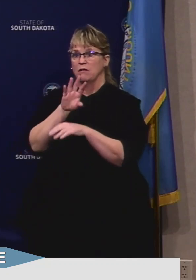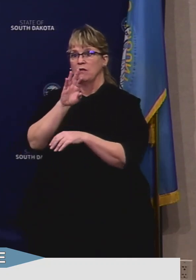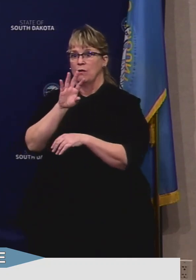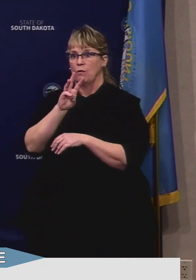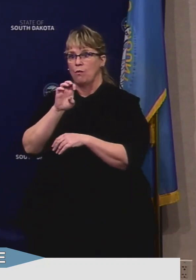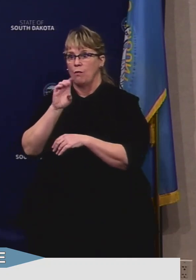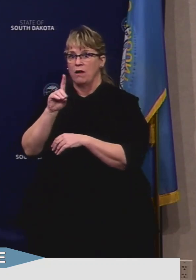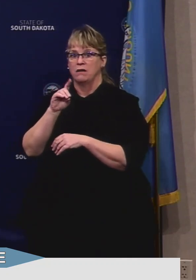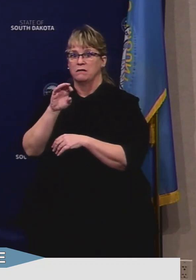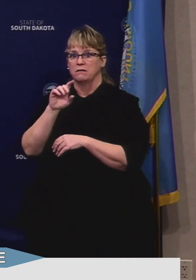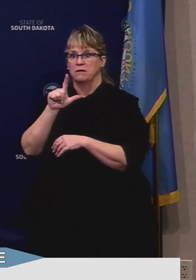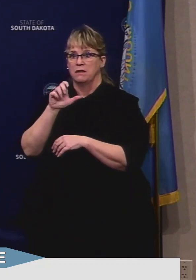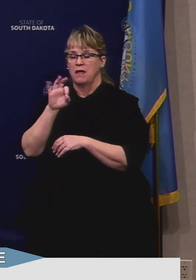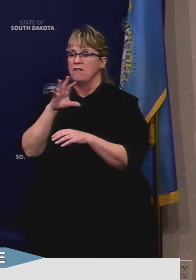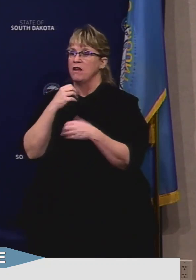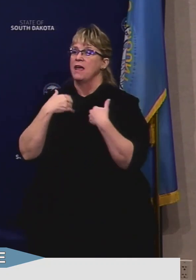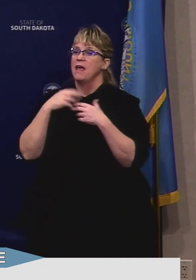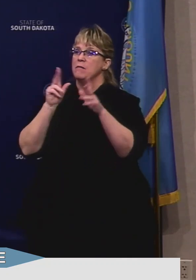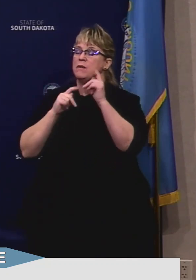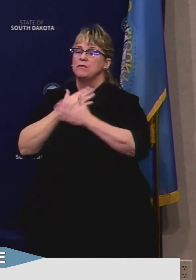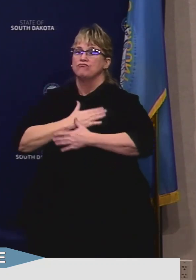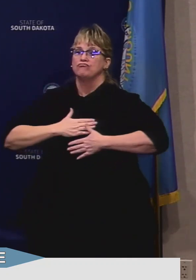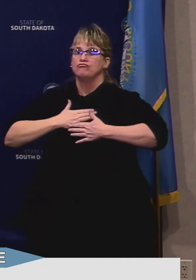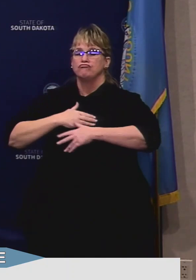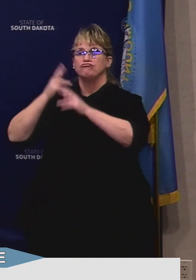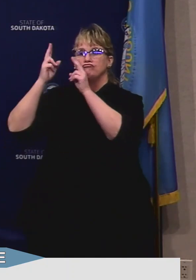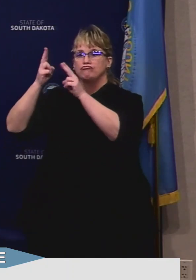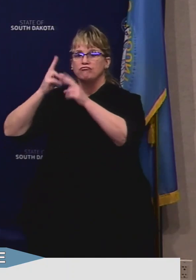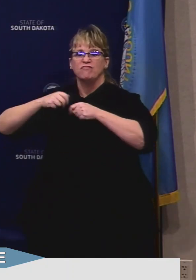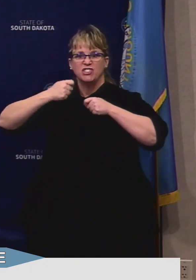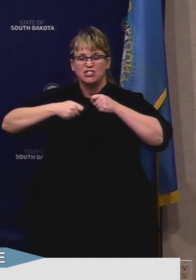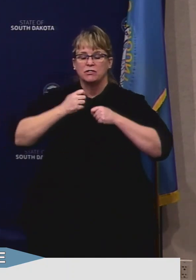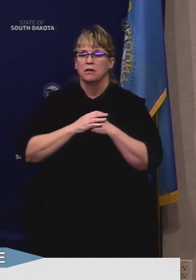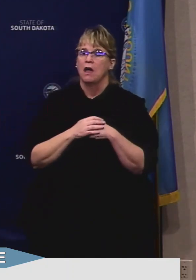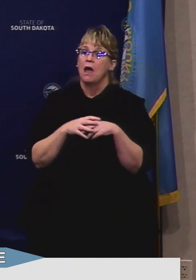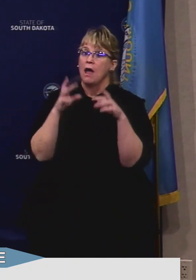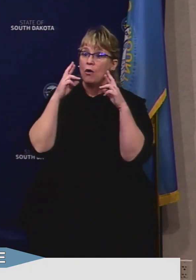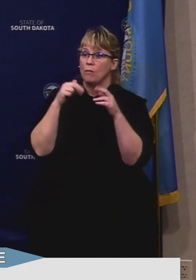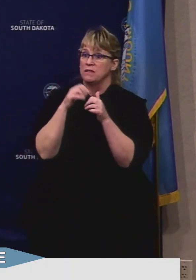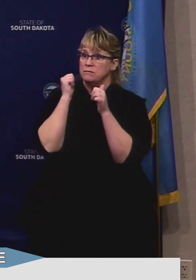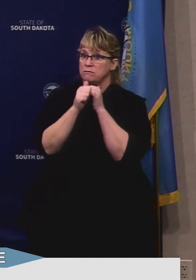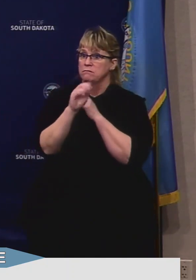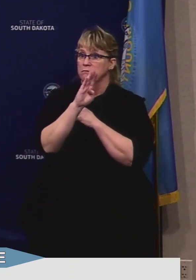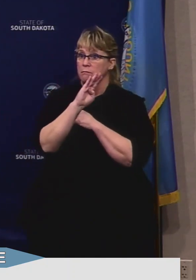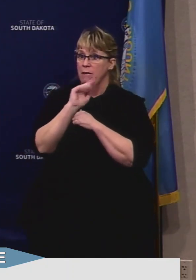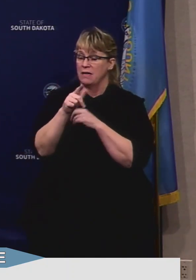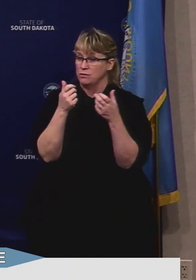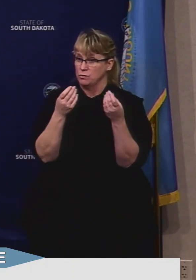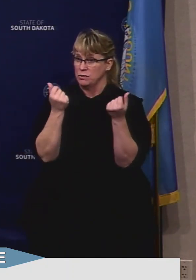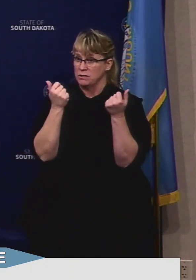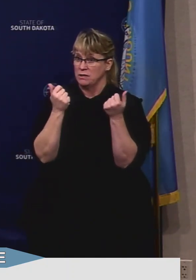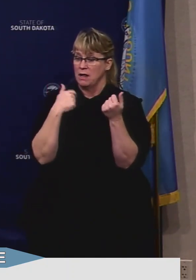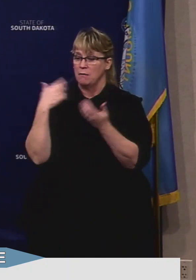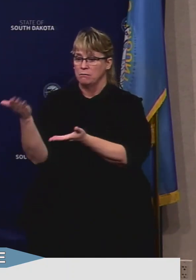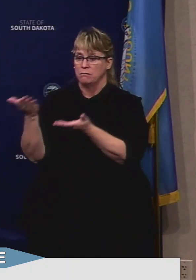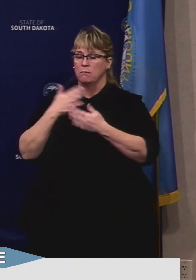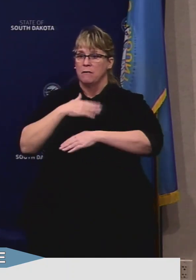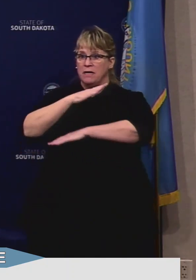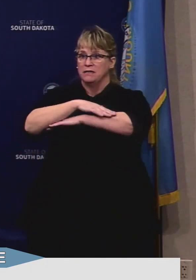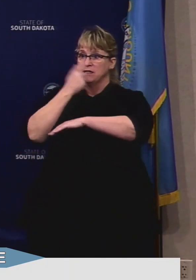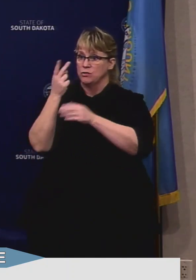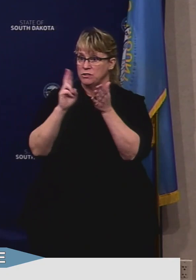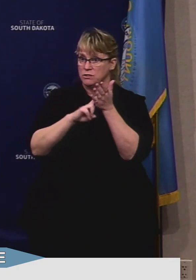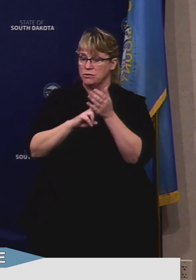and still allow sportsmen to enjoy our way of life. I hope this bill will pass the Senate quickly and that it'll come to my desk for